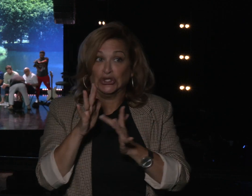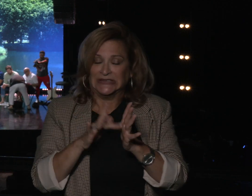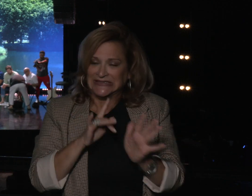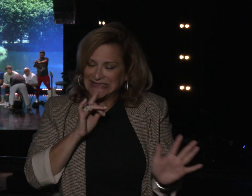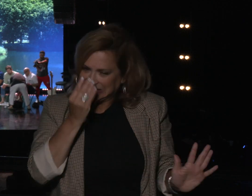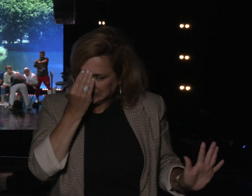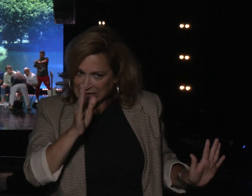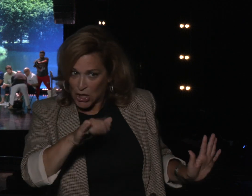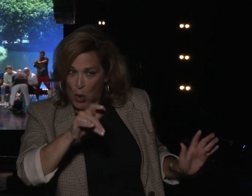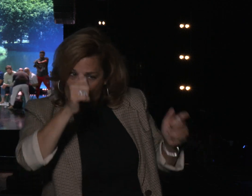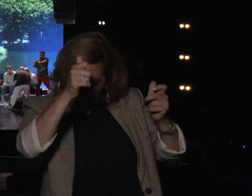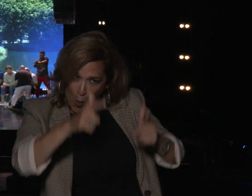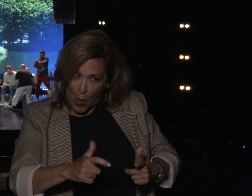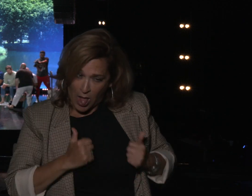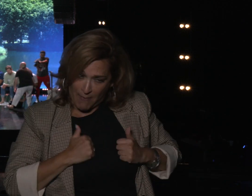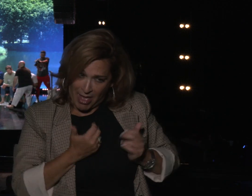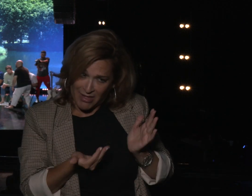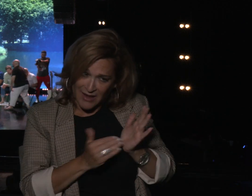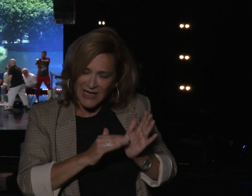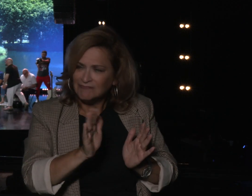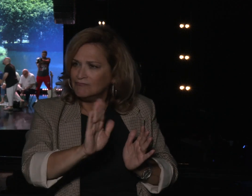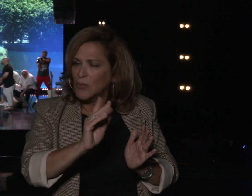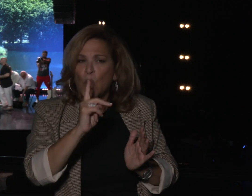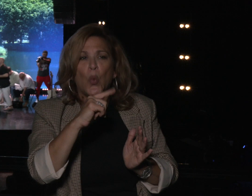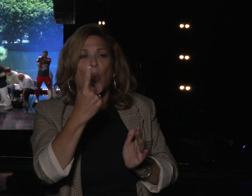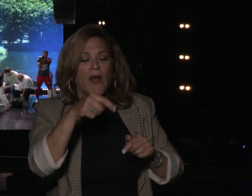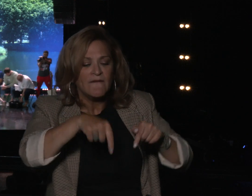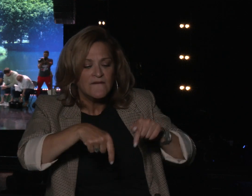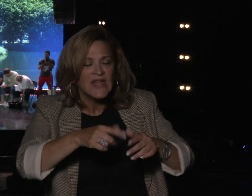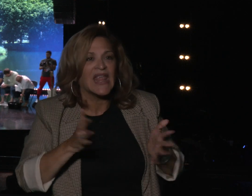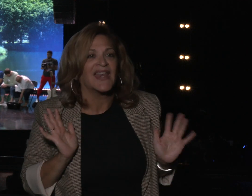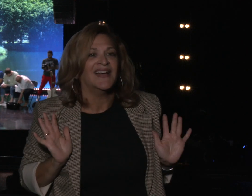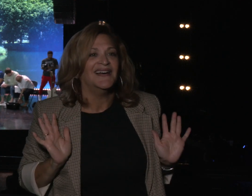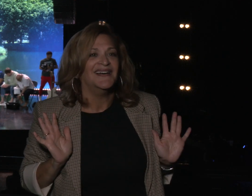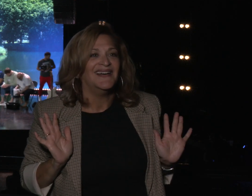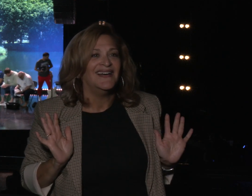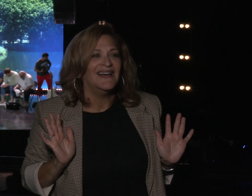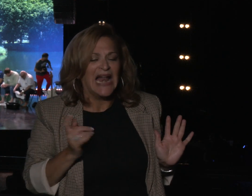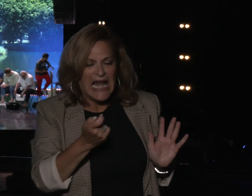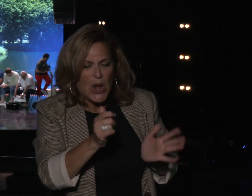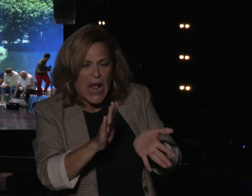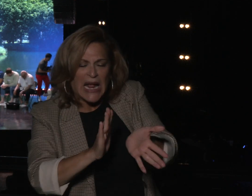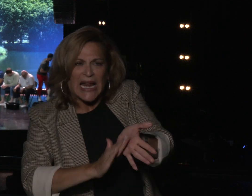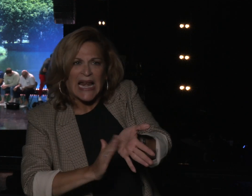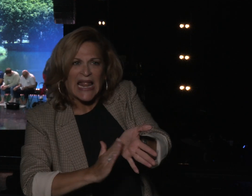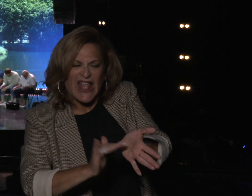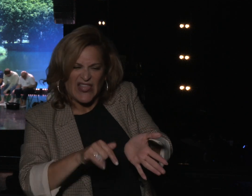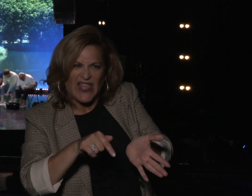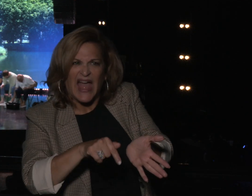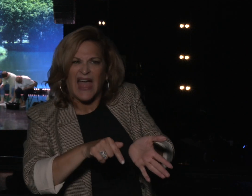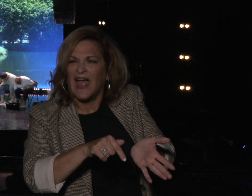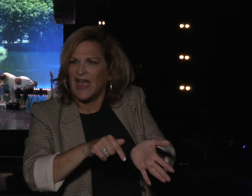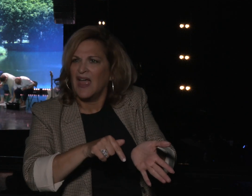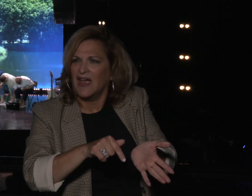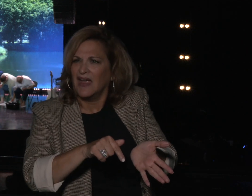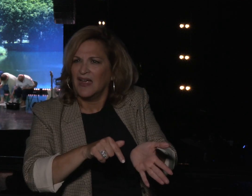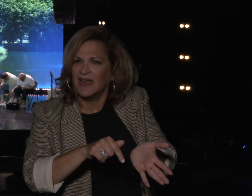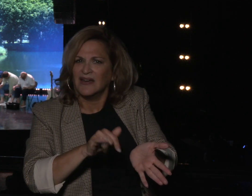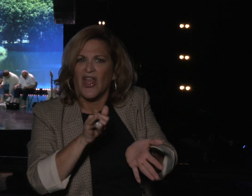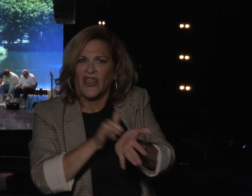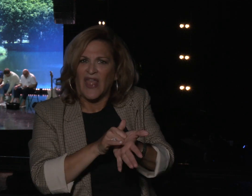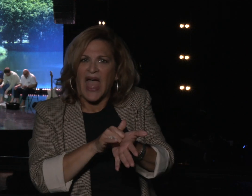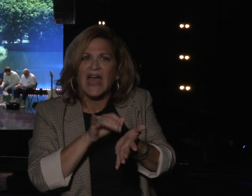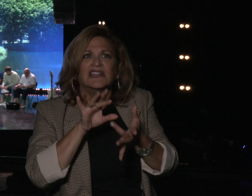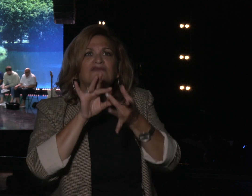whole bath. I just gotta wash your feet. I gotta cleanse the part that's actually coming in contact with